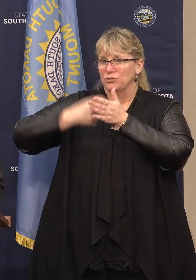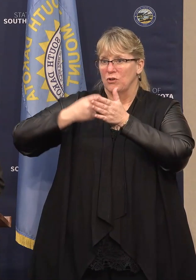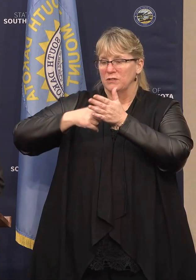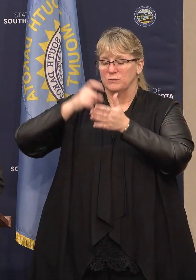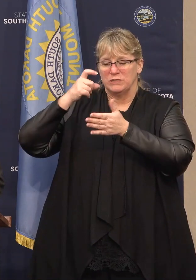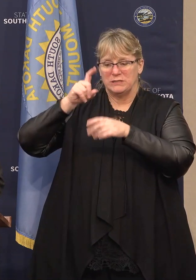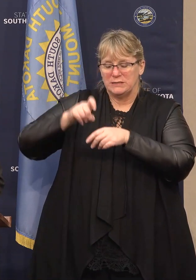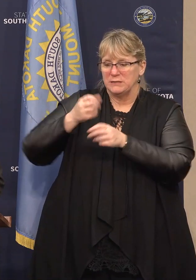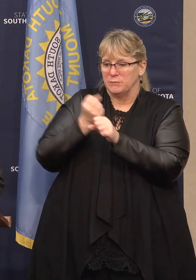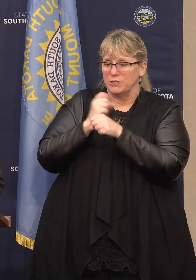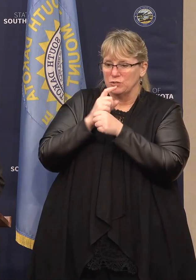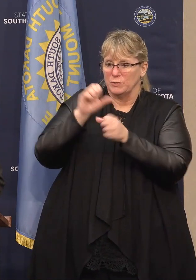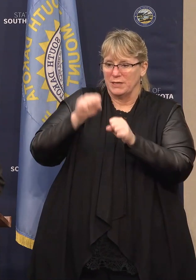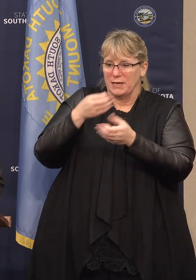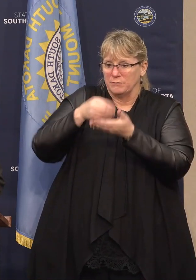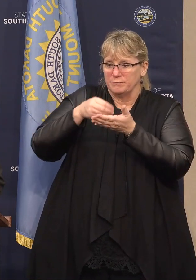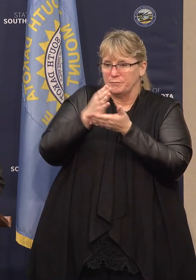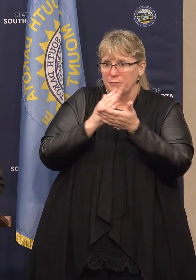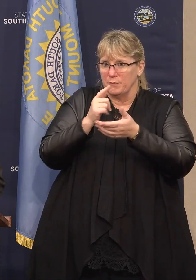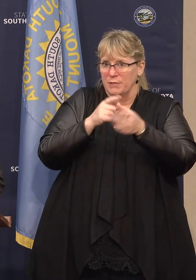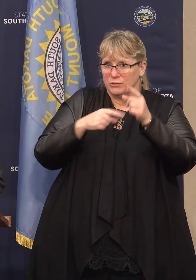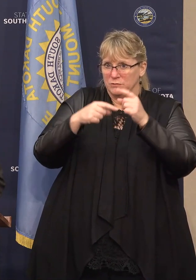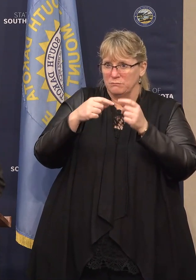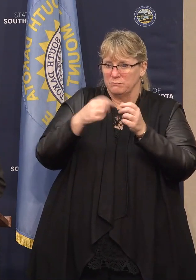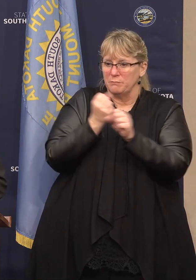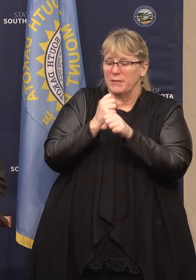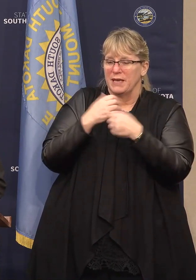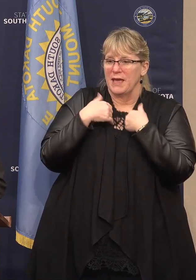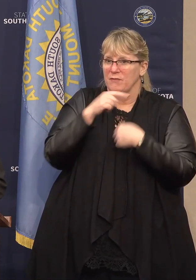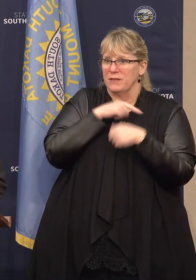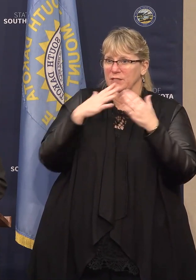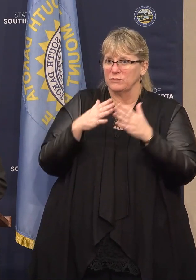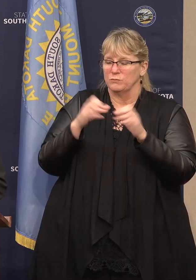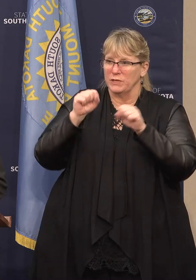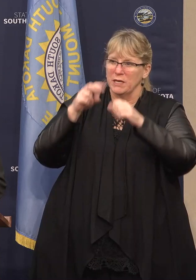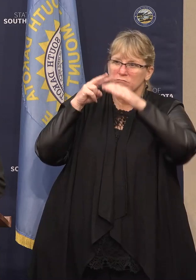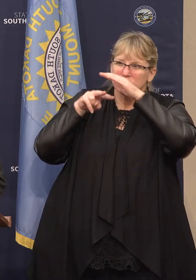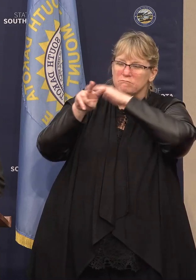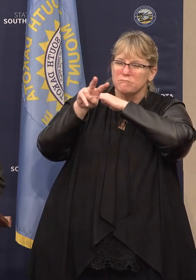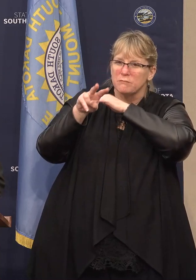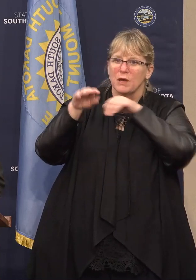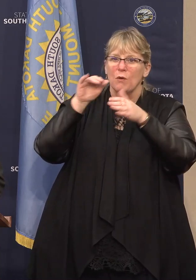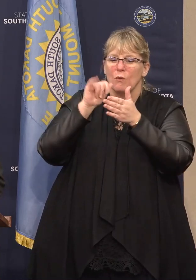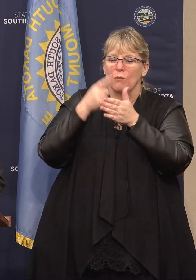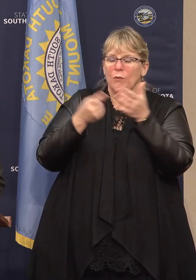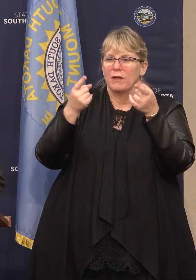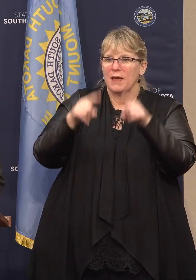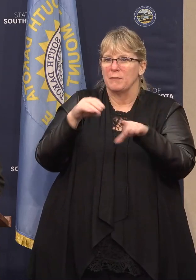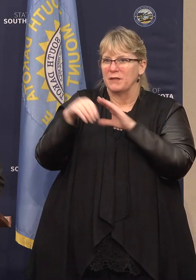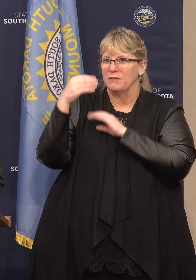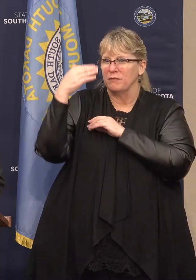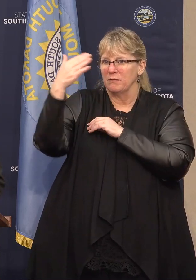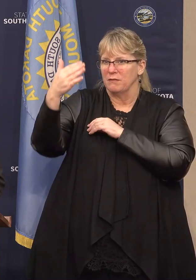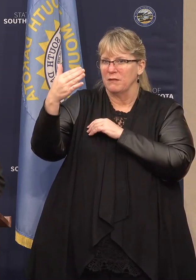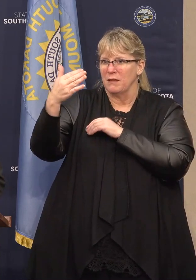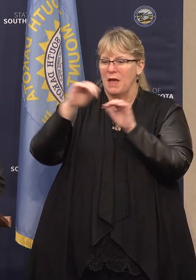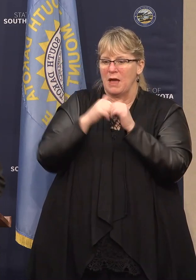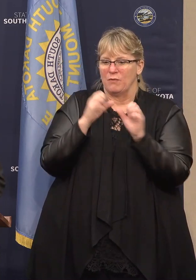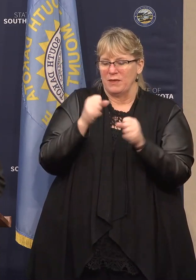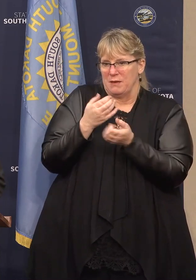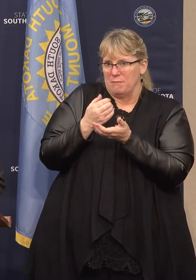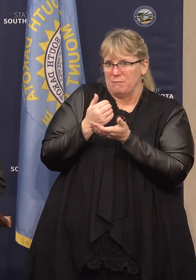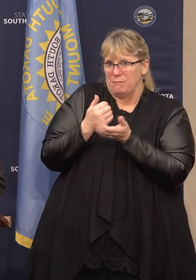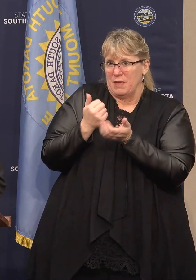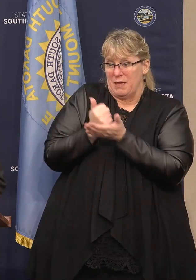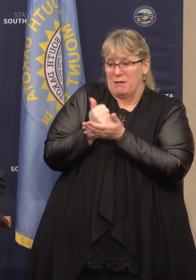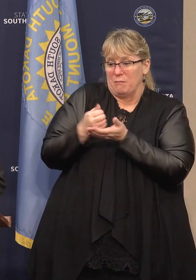budgeted for, and I would like legislators to look objectively at the fact that that may be something in the coming years that they'll have to figure out how to pay for.